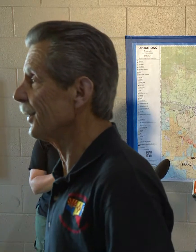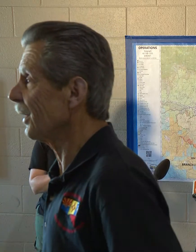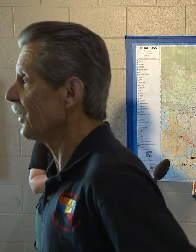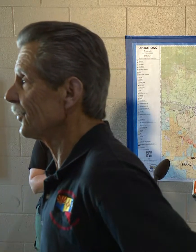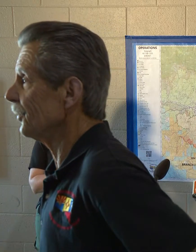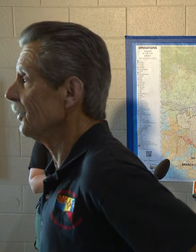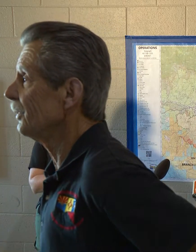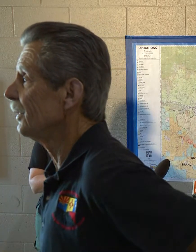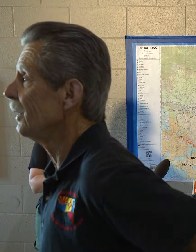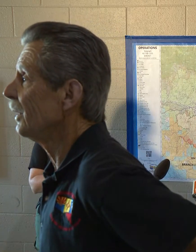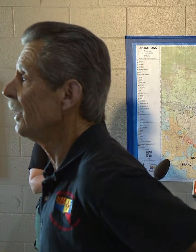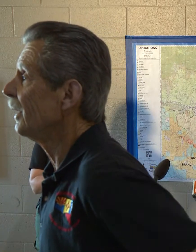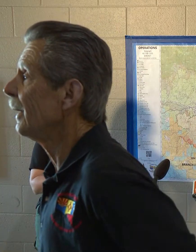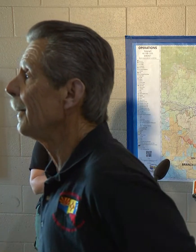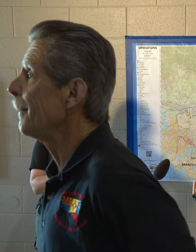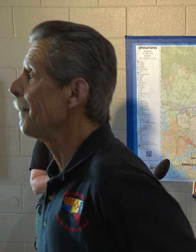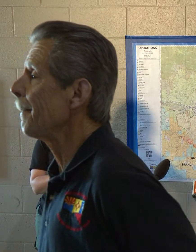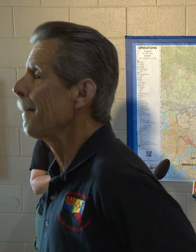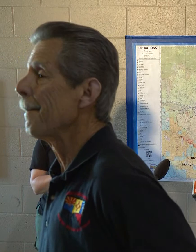the Superior High School?